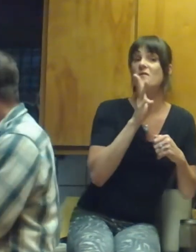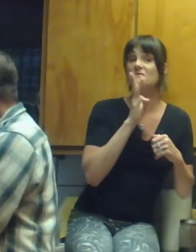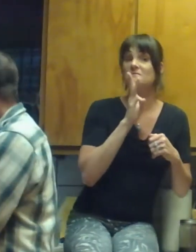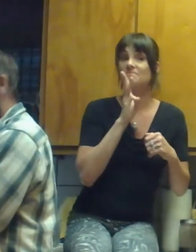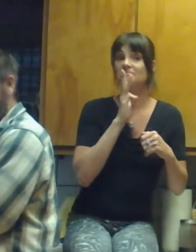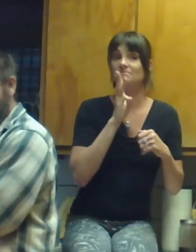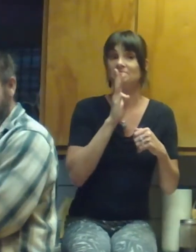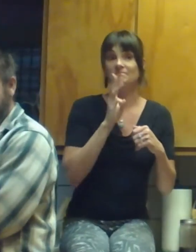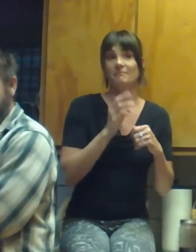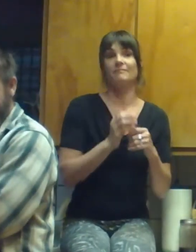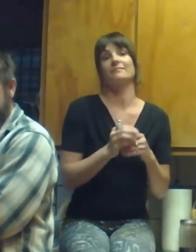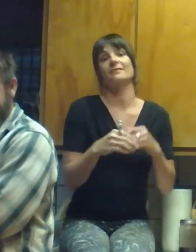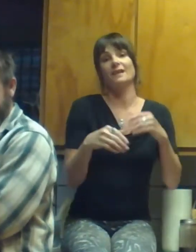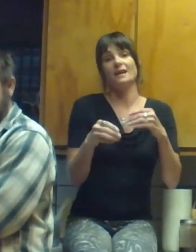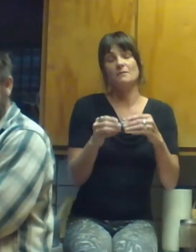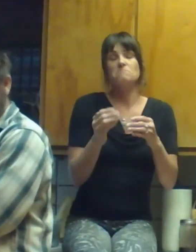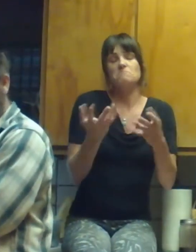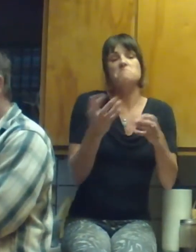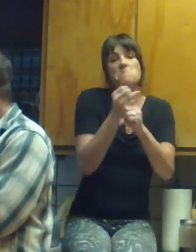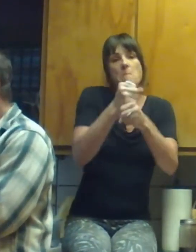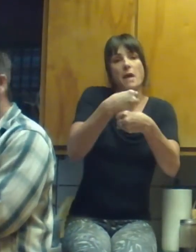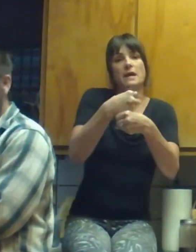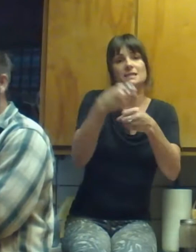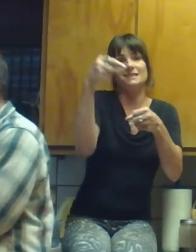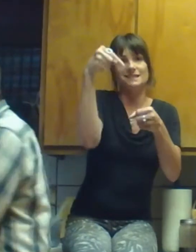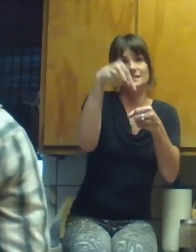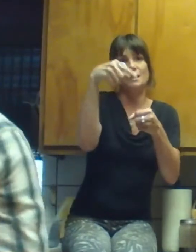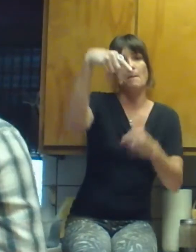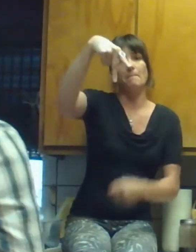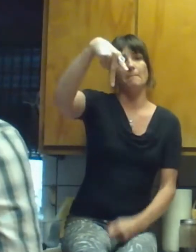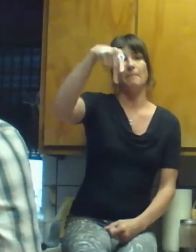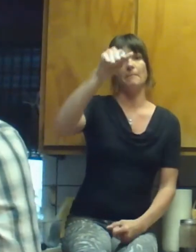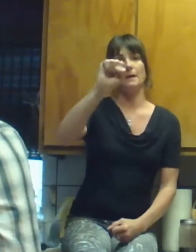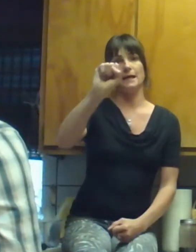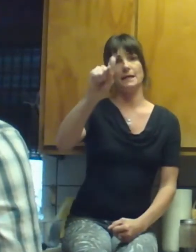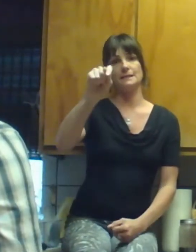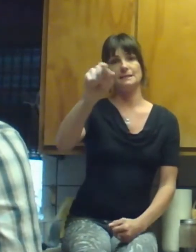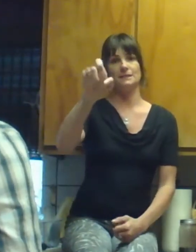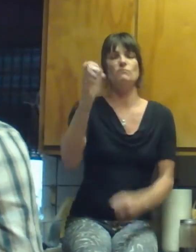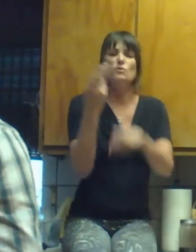some paste, okay? Just put a little splash in there first.